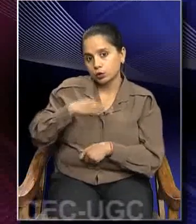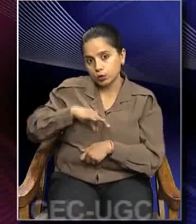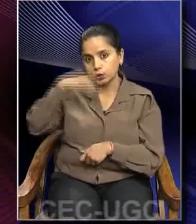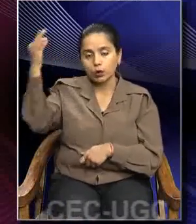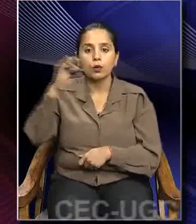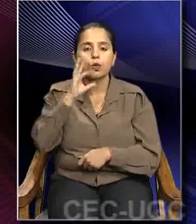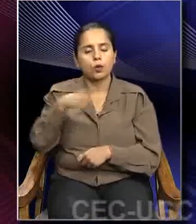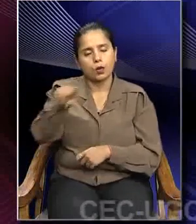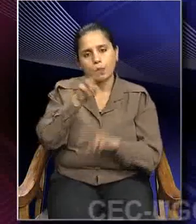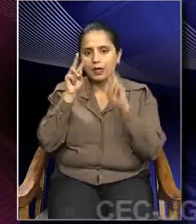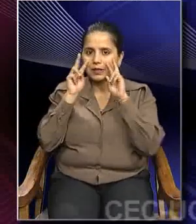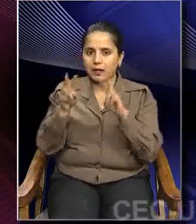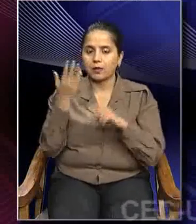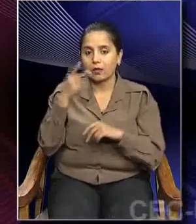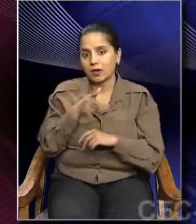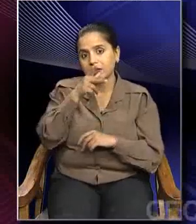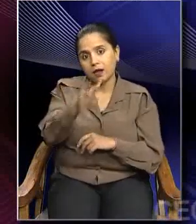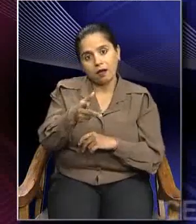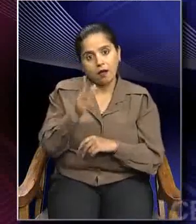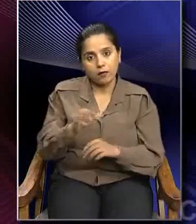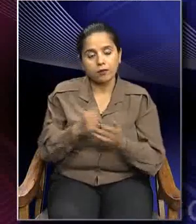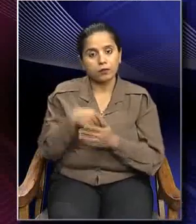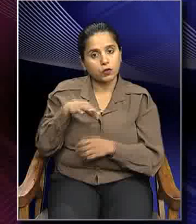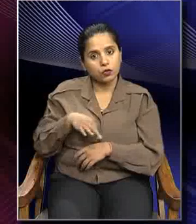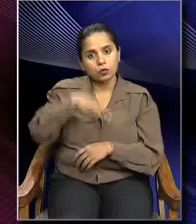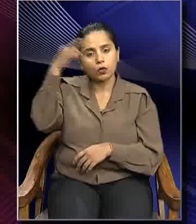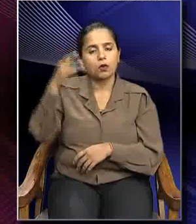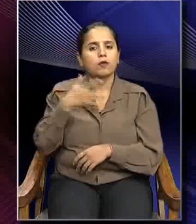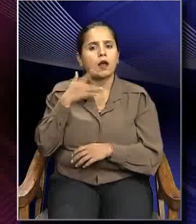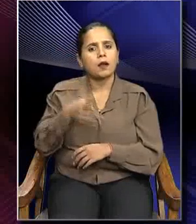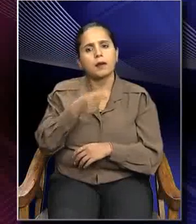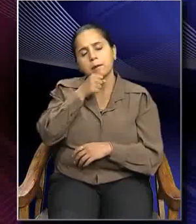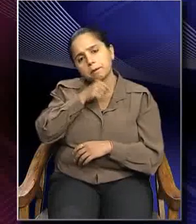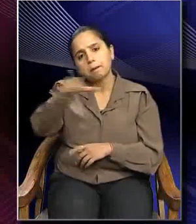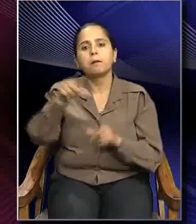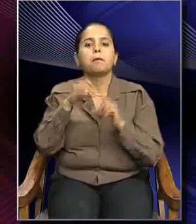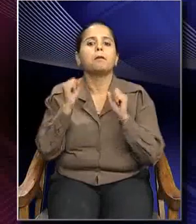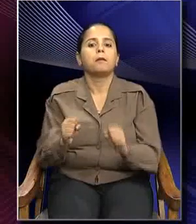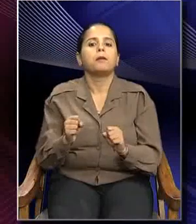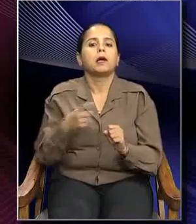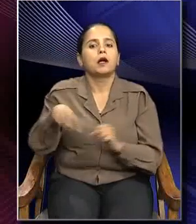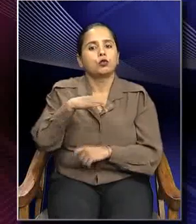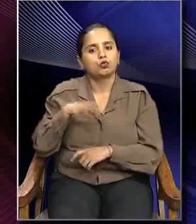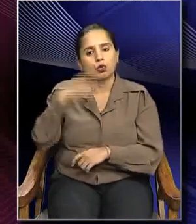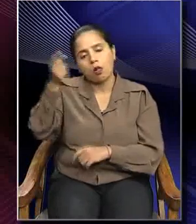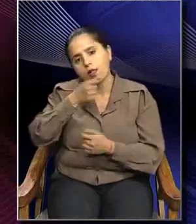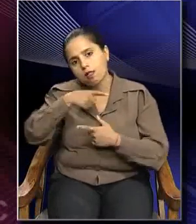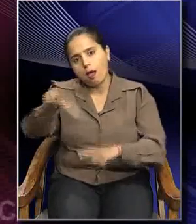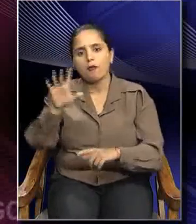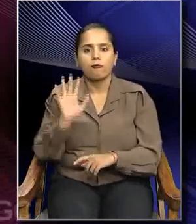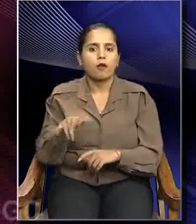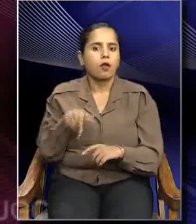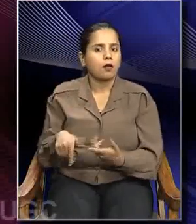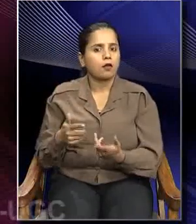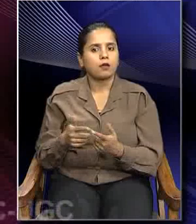such, if you look at, as mentioned earlier, soul is something which is permanent, soul is eternal, or you